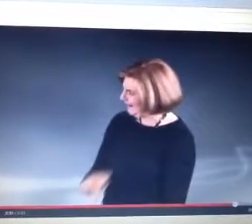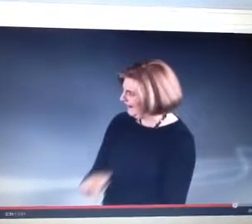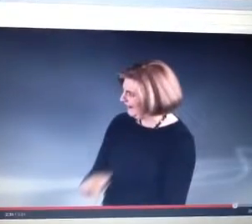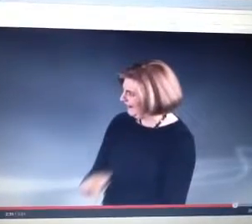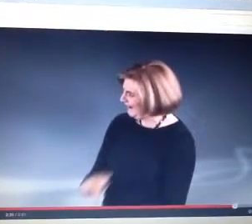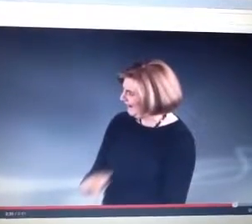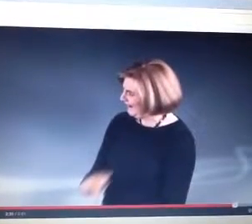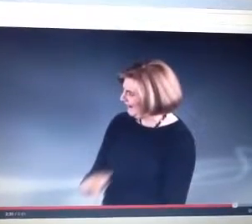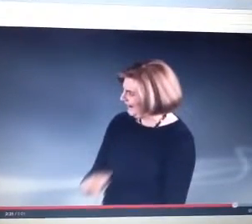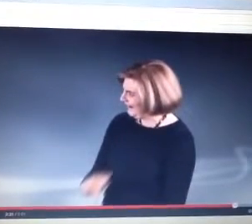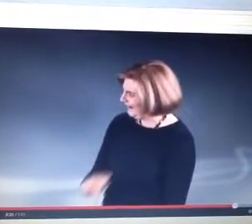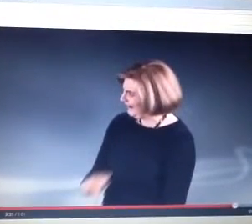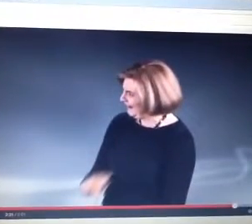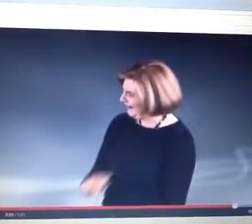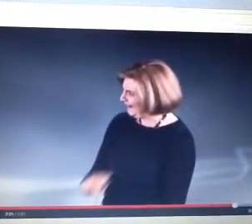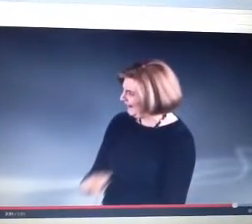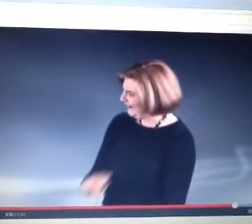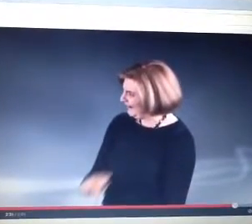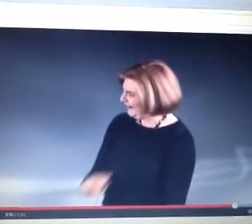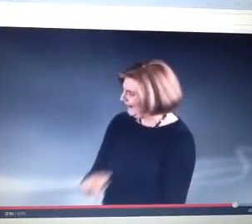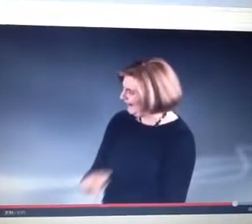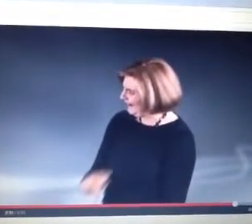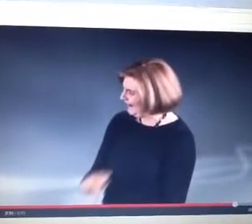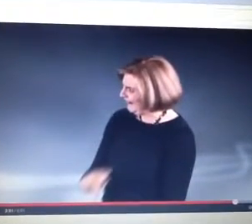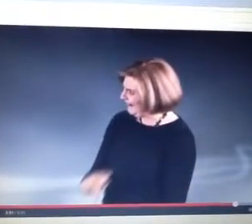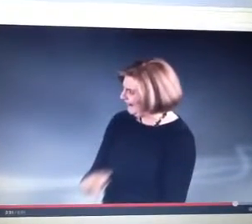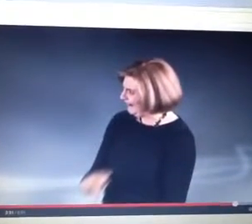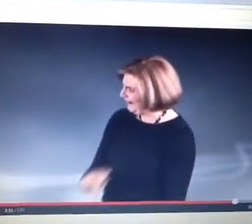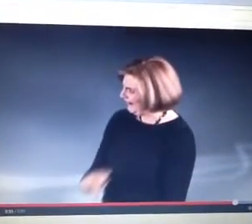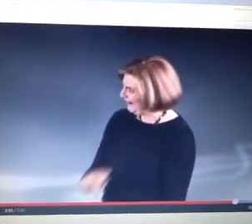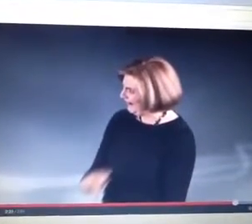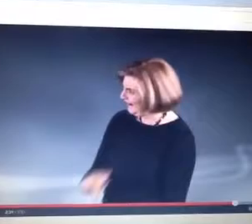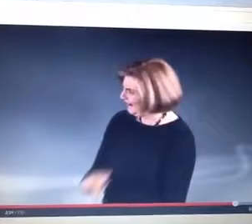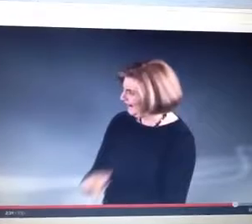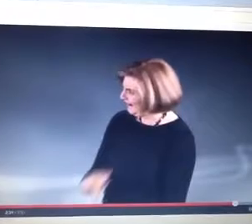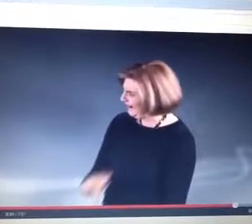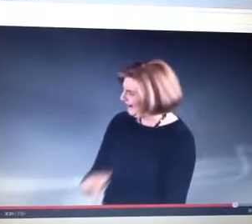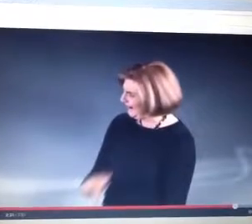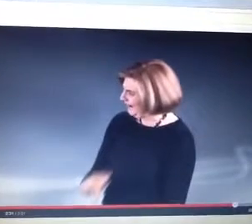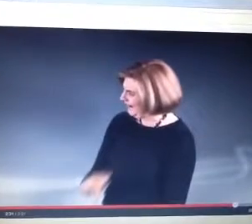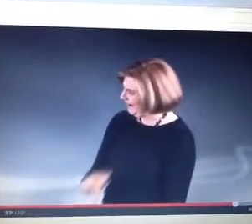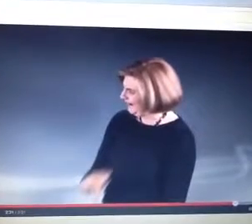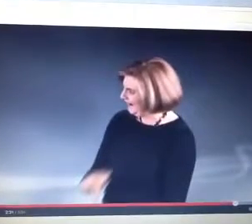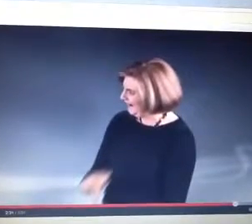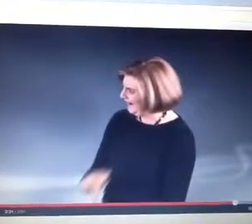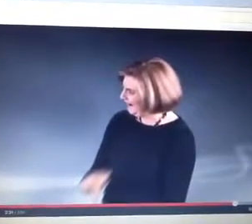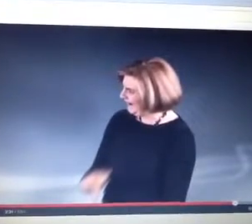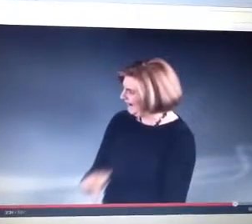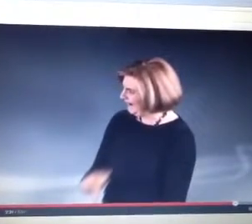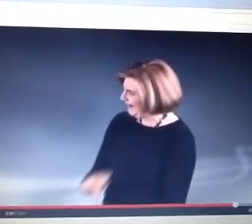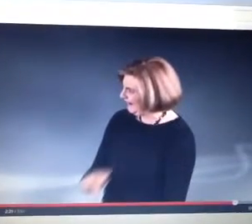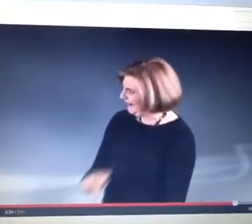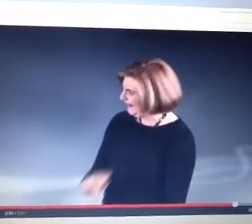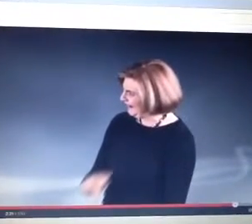So about a week later, we had some friends to come over, and I was telling my friend, "Did you see the hideous picture that my husband put up on the wall? The big picture